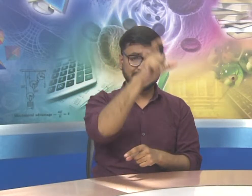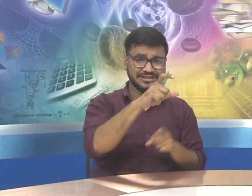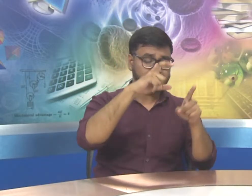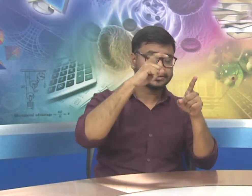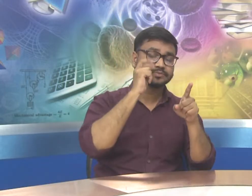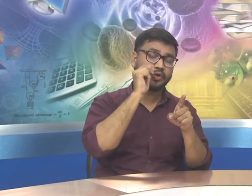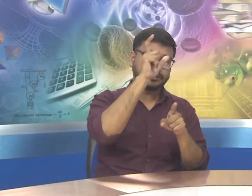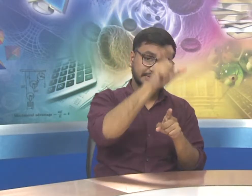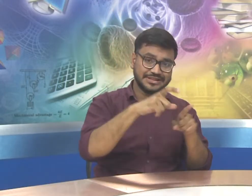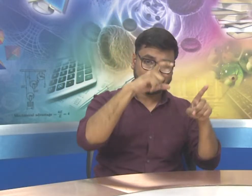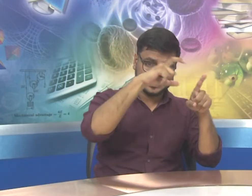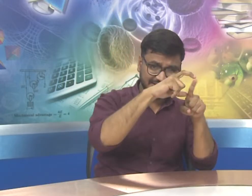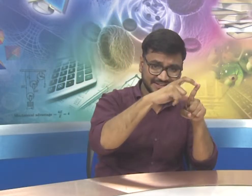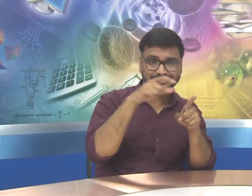At the same time,